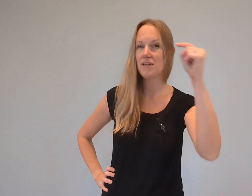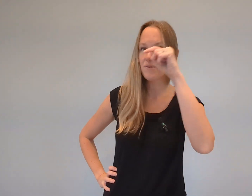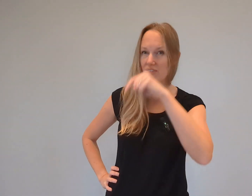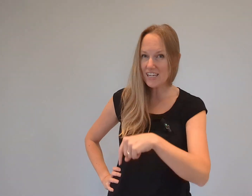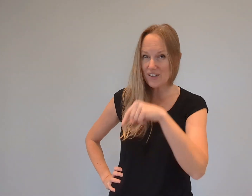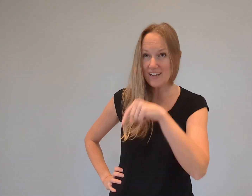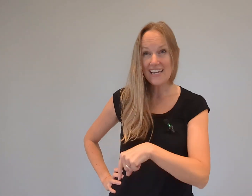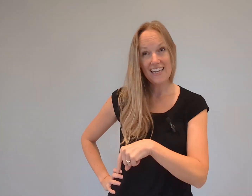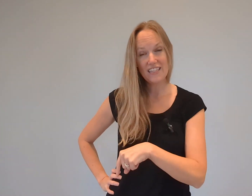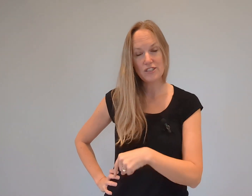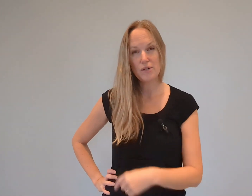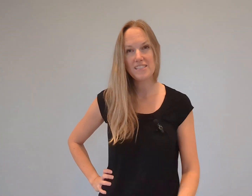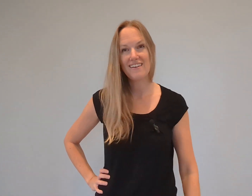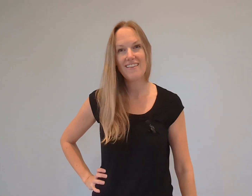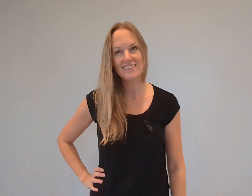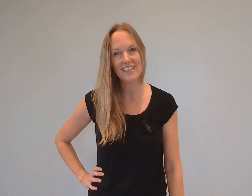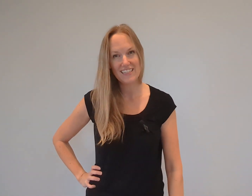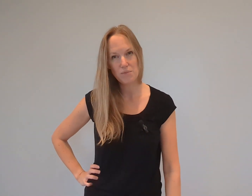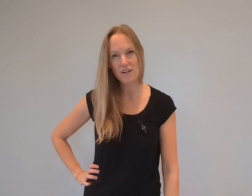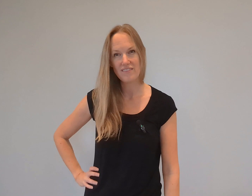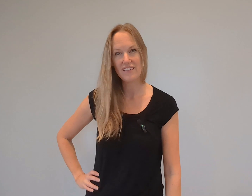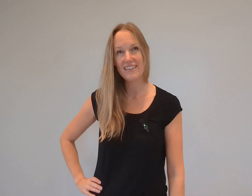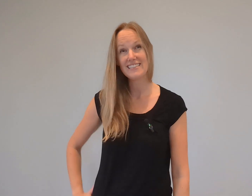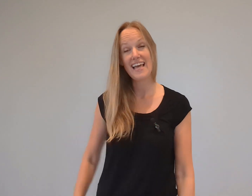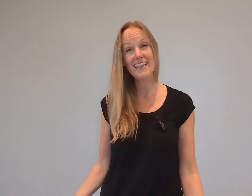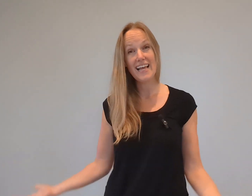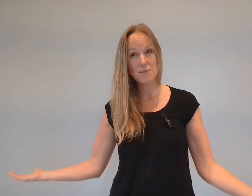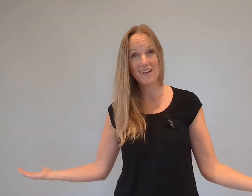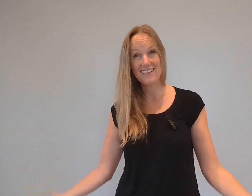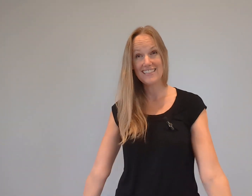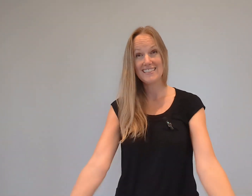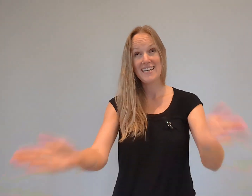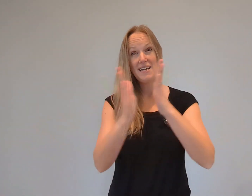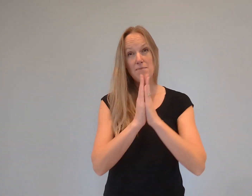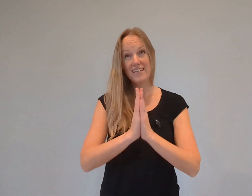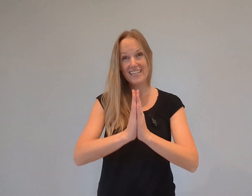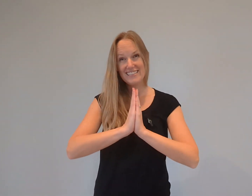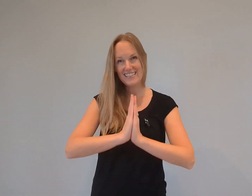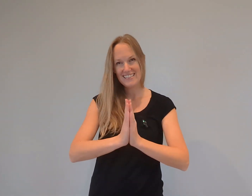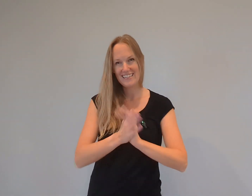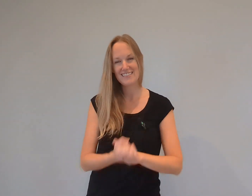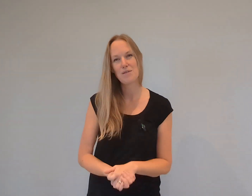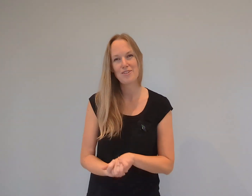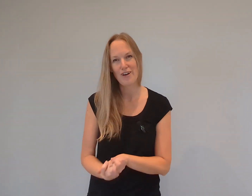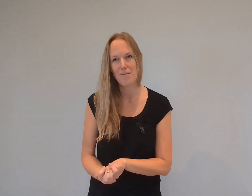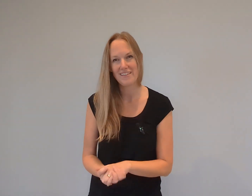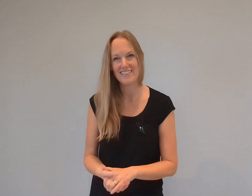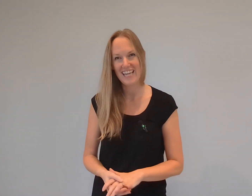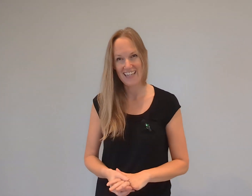below the video, in the description, there's a link to print off the lyrics. And last but not least, please consider subscribing to the